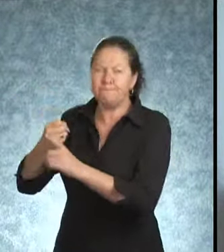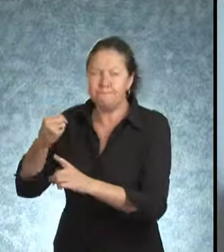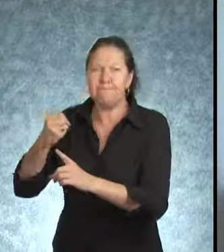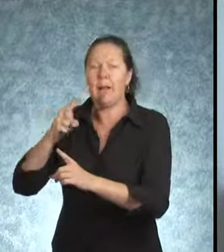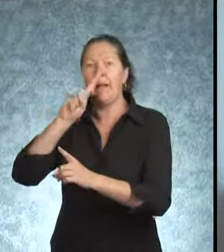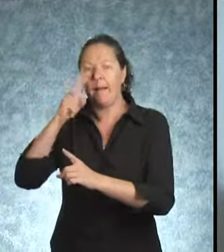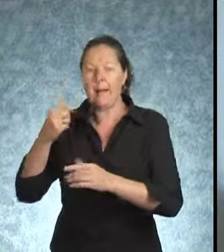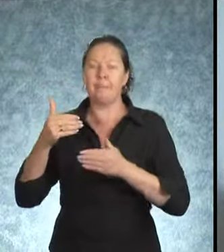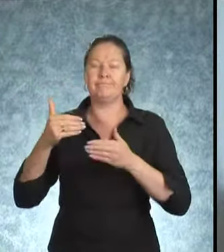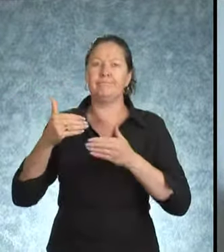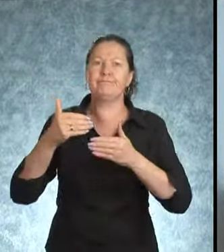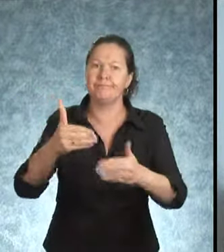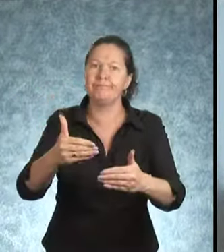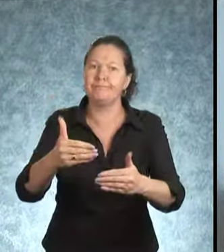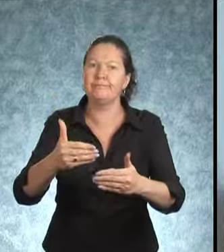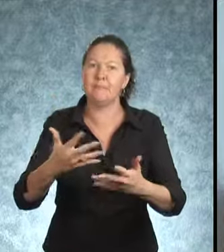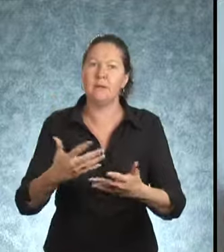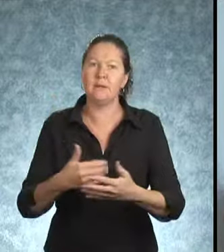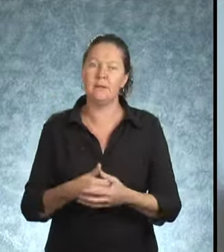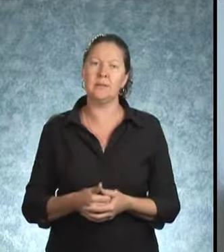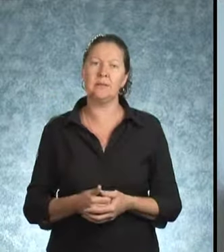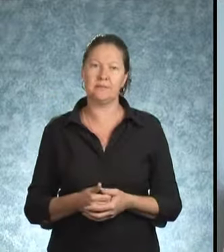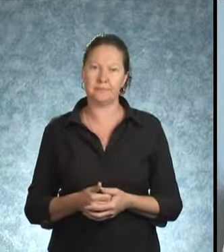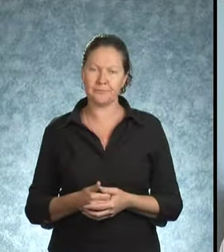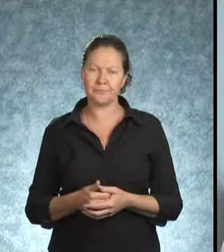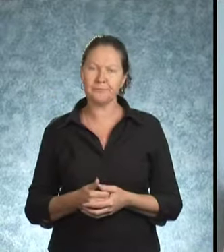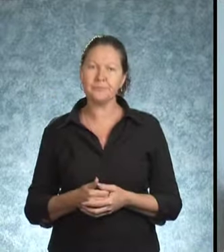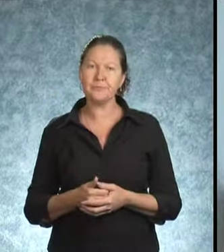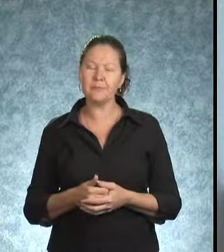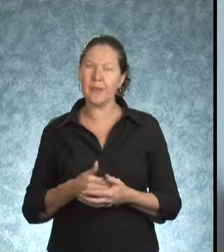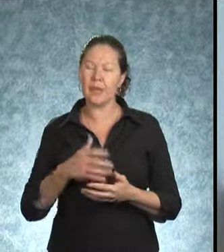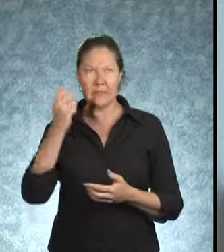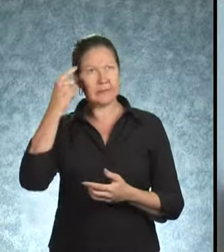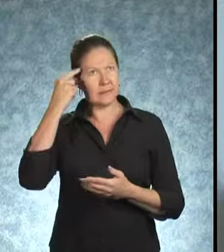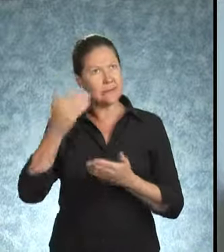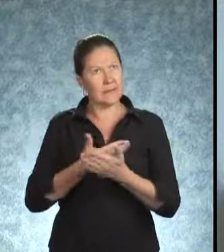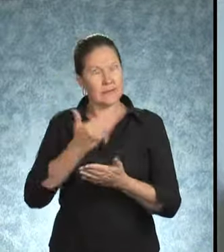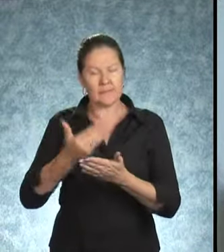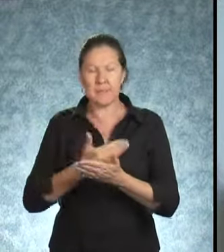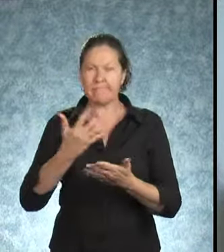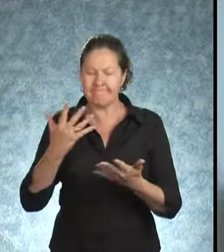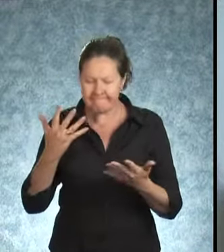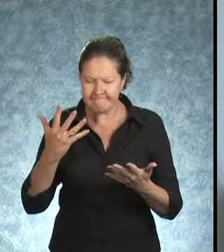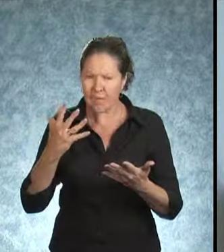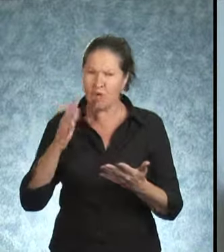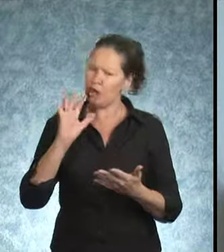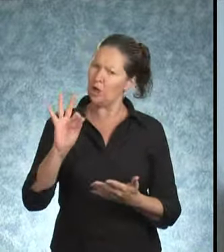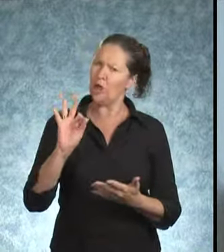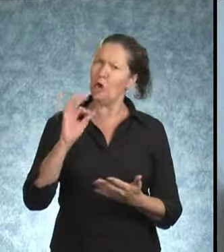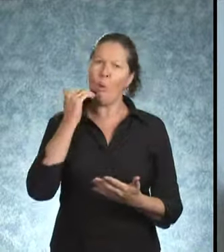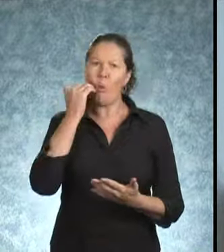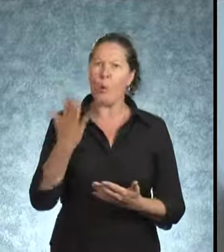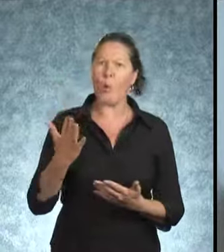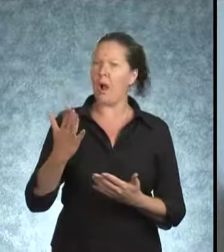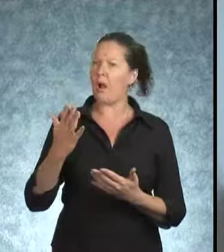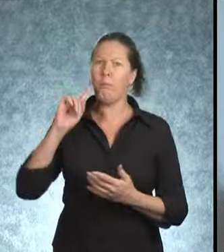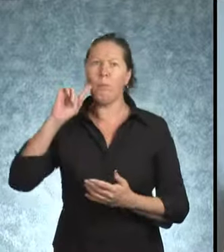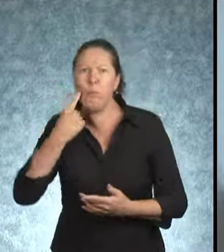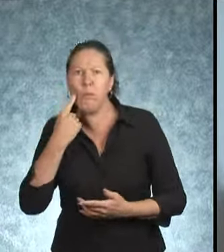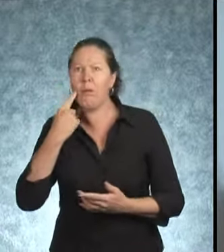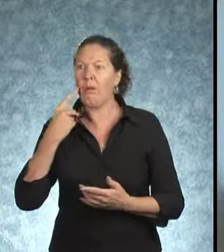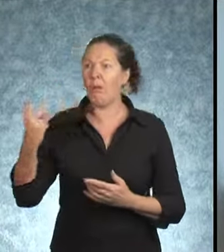our ability to go forward with the agreement. So just being aware that it's quite often not a